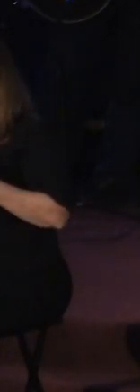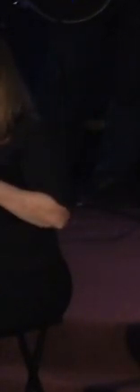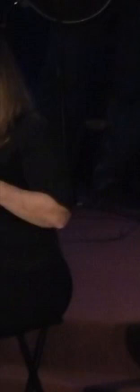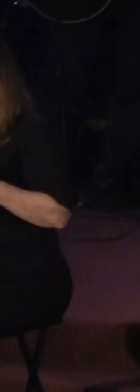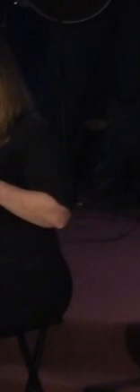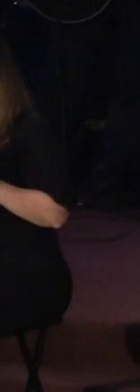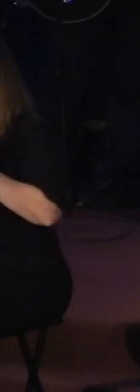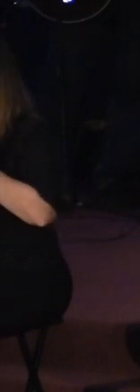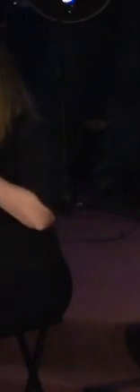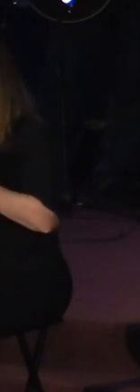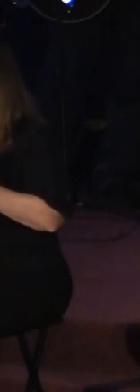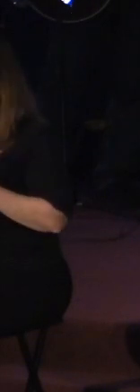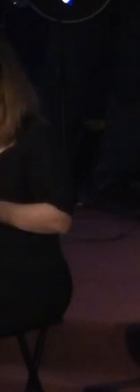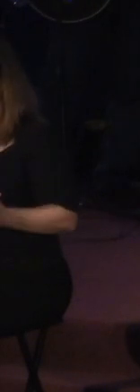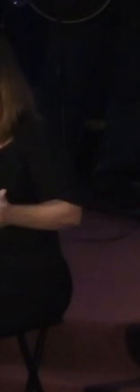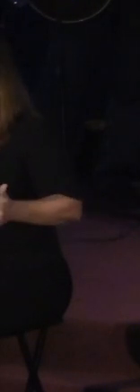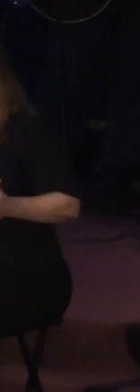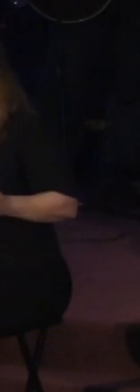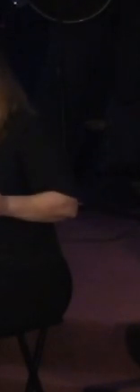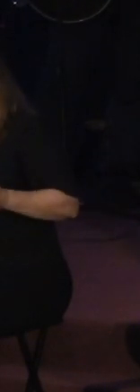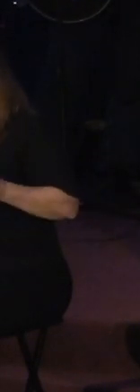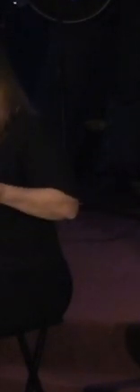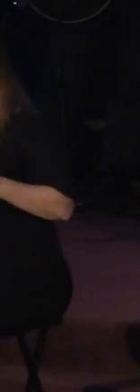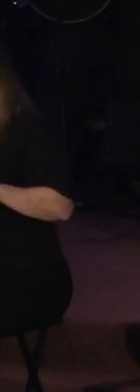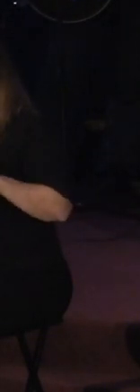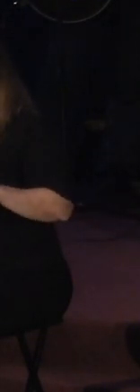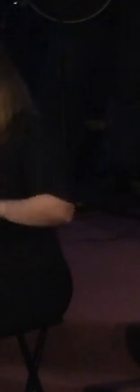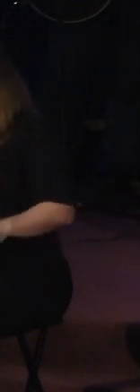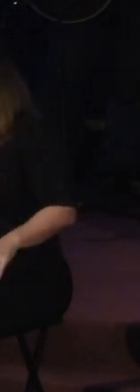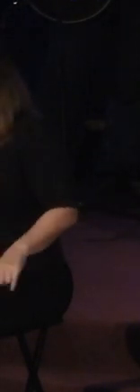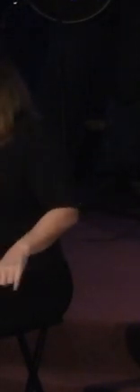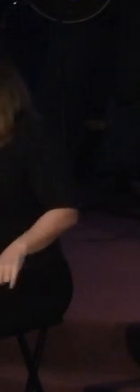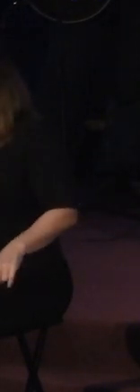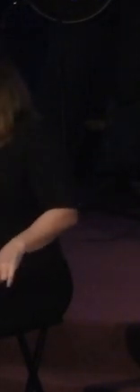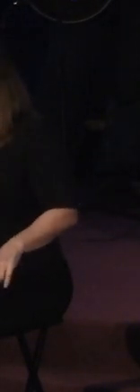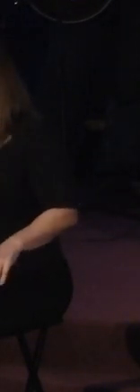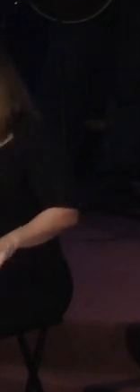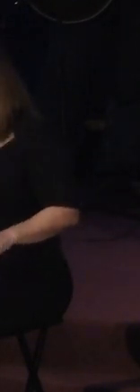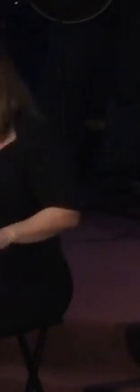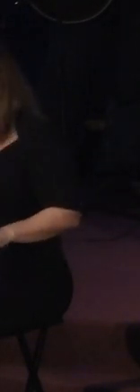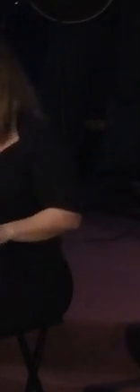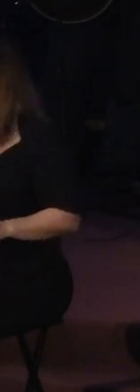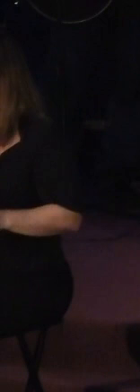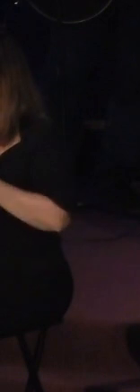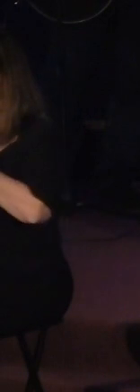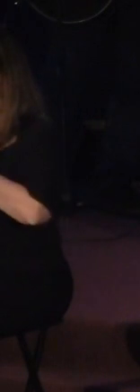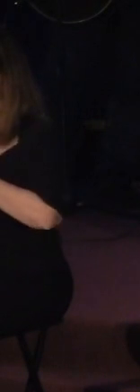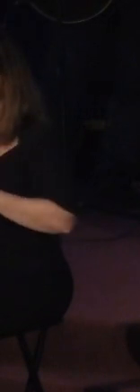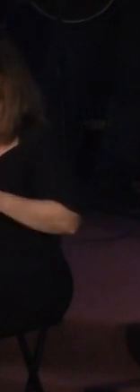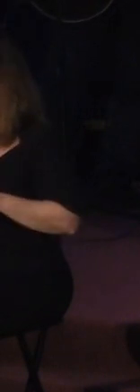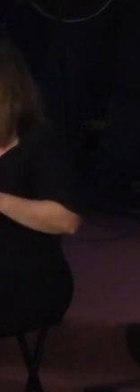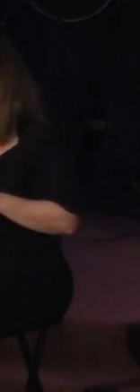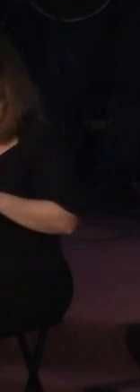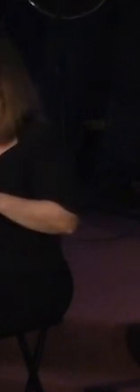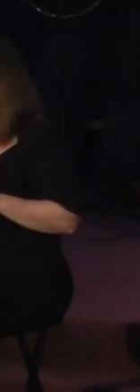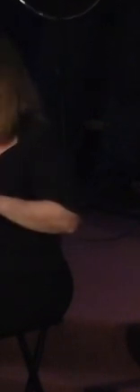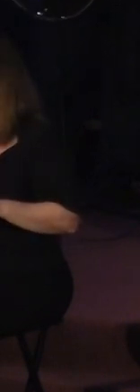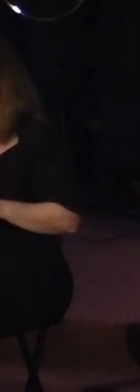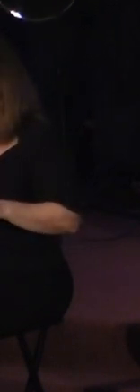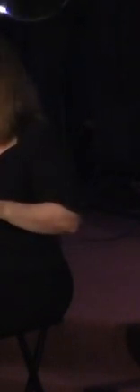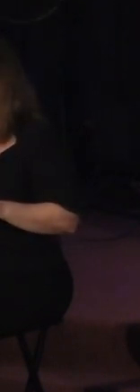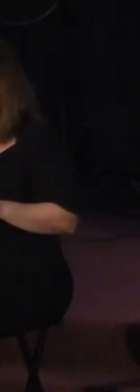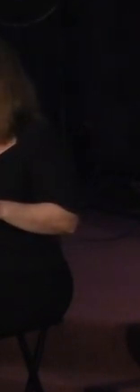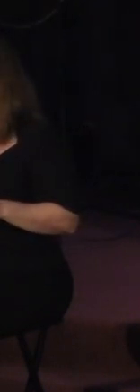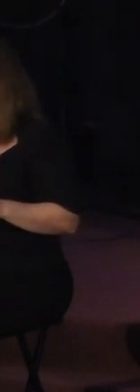Because I've had a lot of people tell me, I know he loves me, but he don't like me. God just